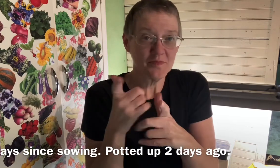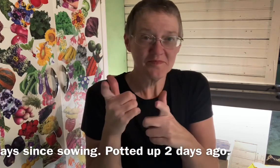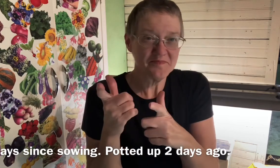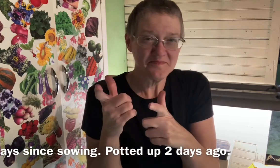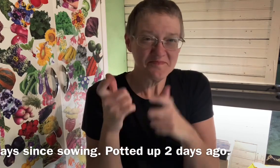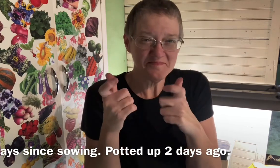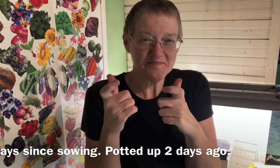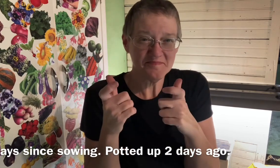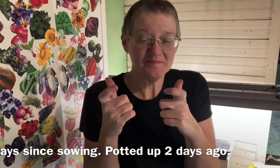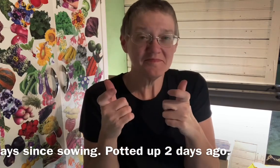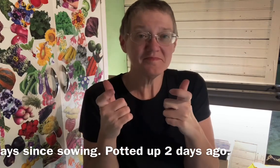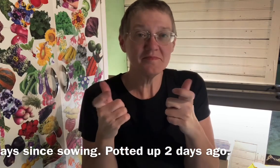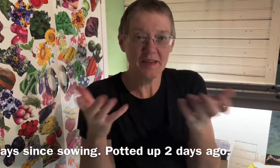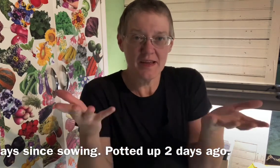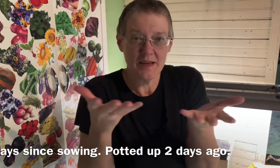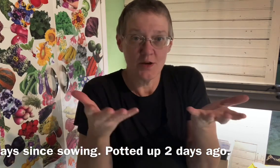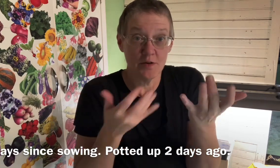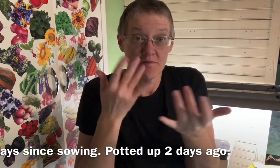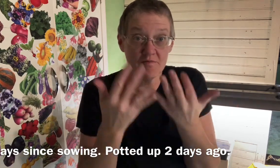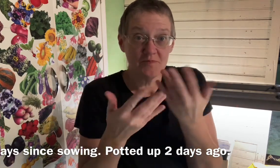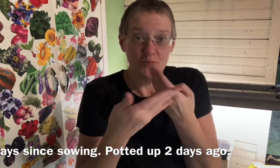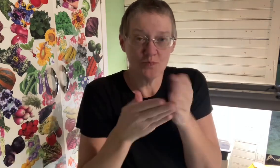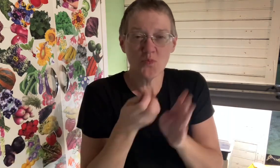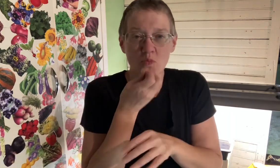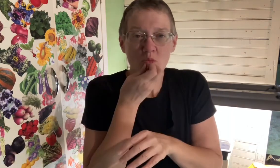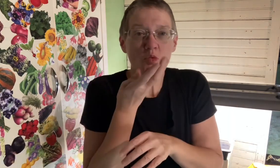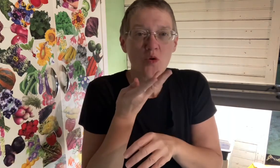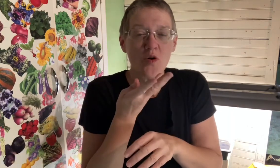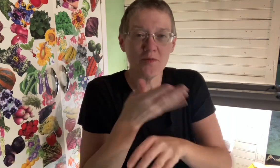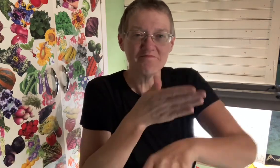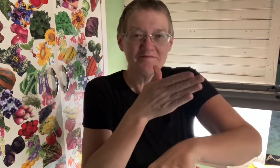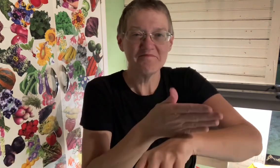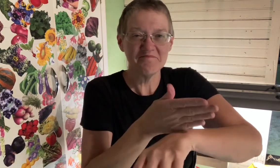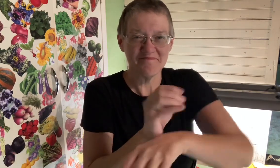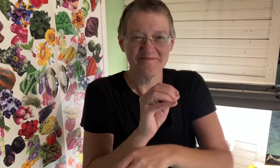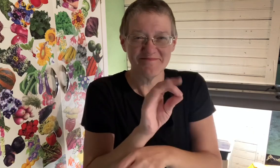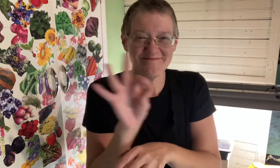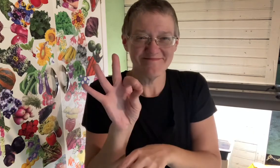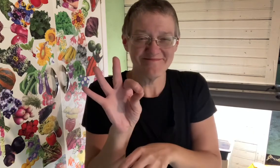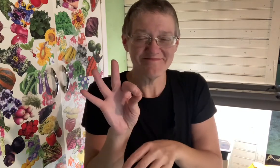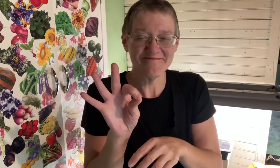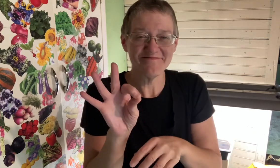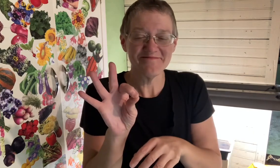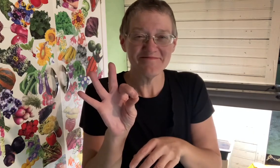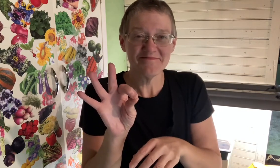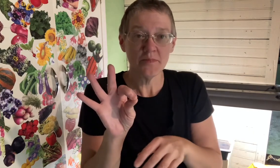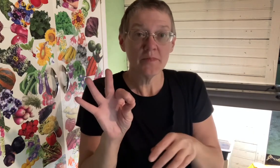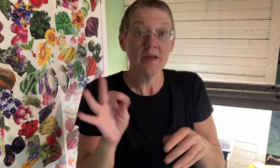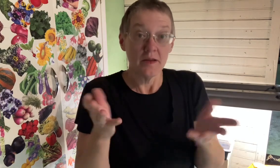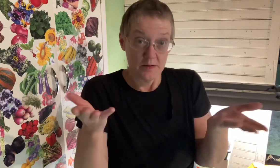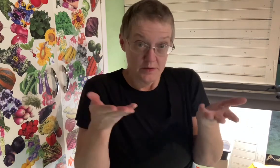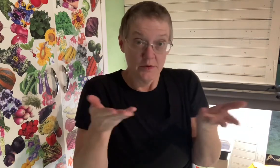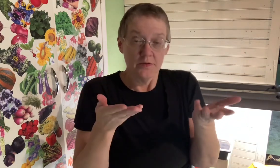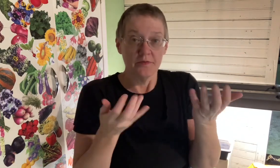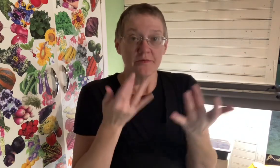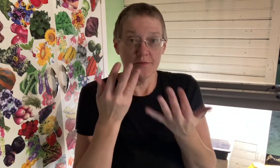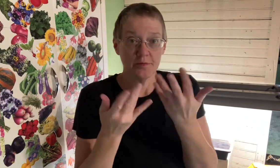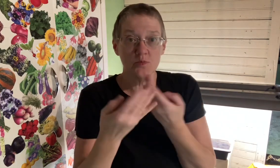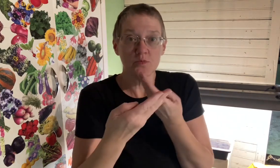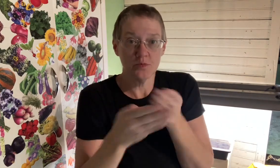doubled. It really grows fast. So the furnace room is warm, so I take off my long sleeve shirt.